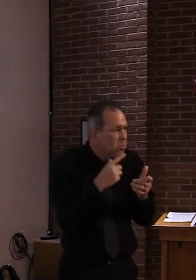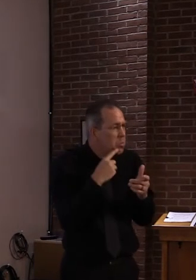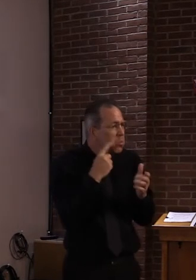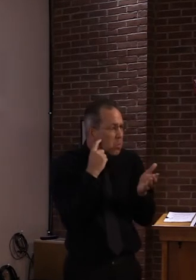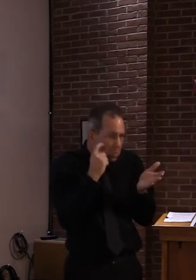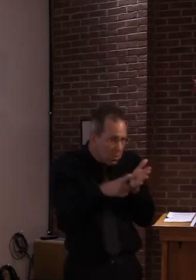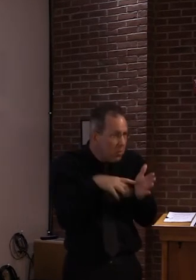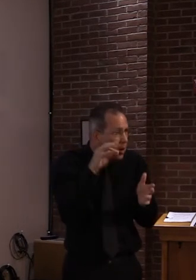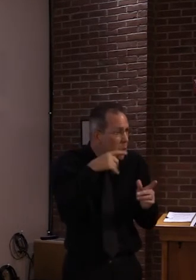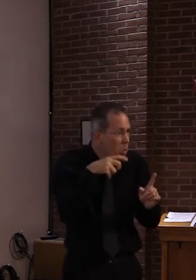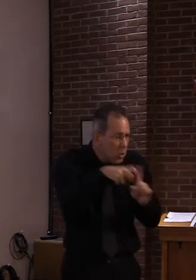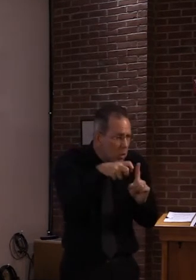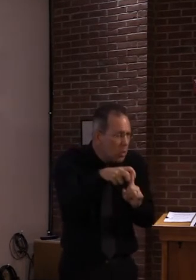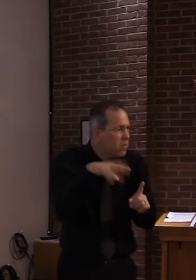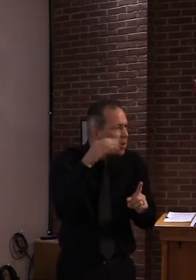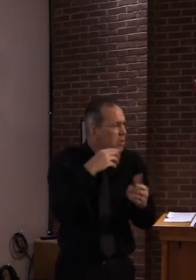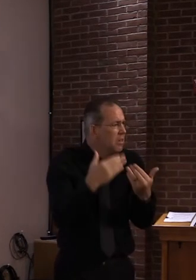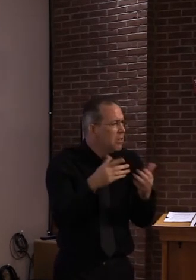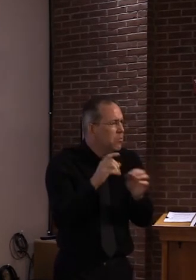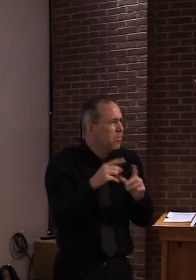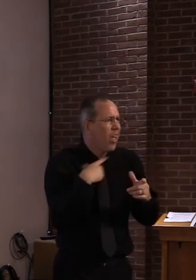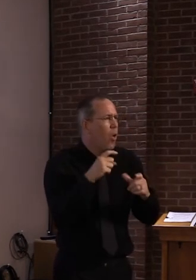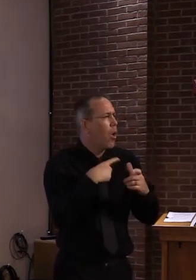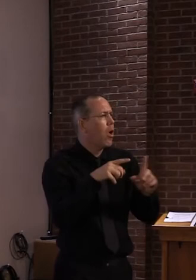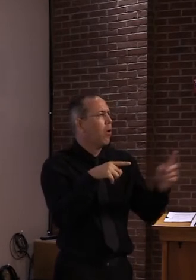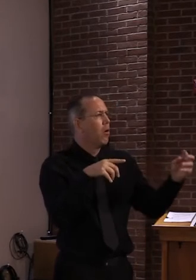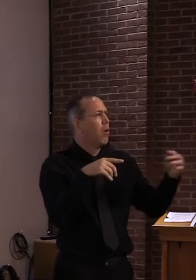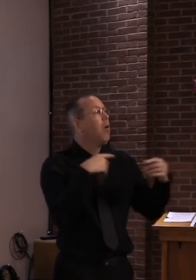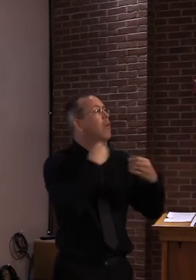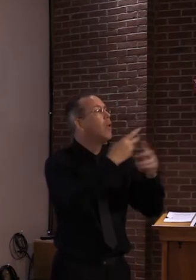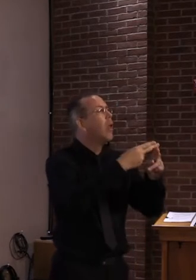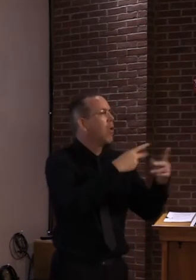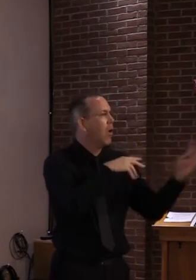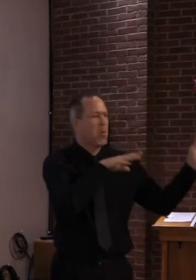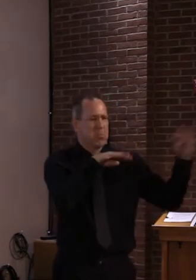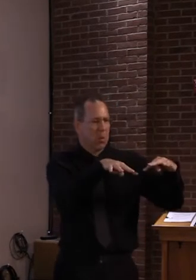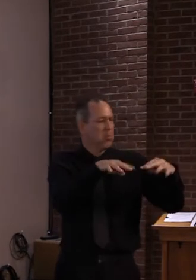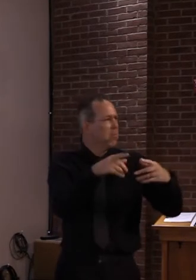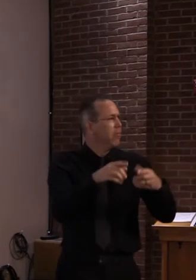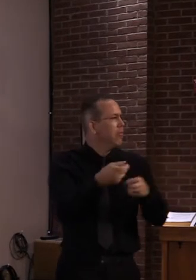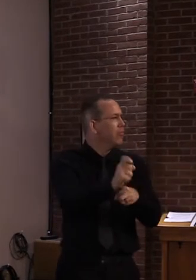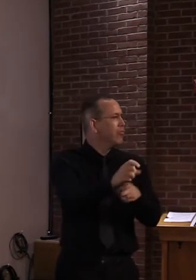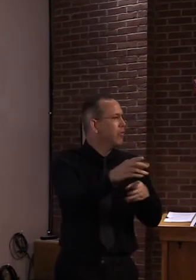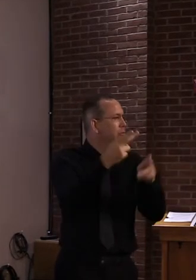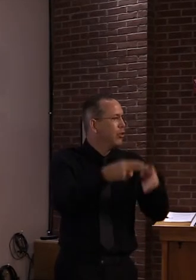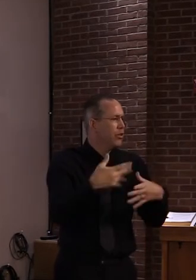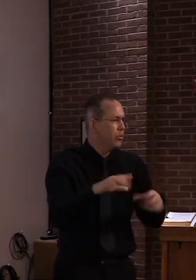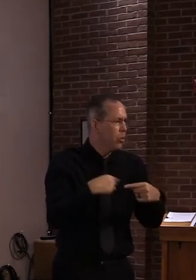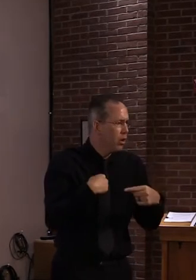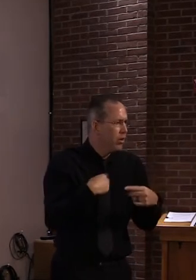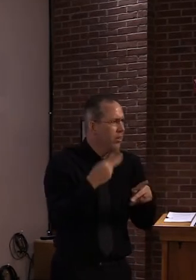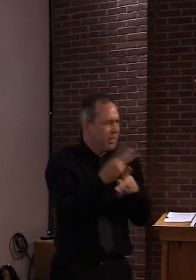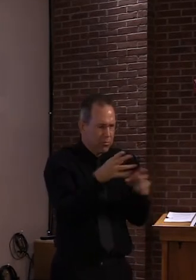be conveyed, or even groups of people, their information, that could put them at some